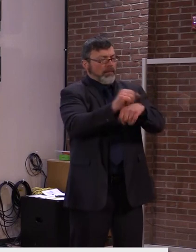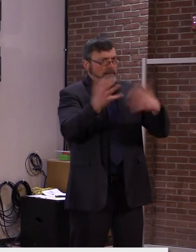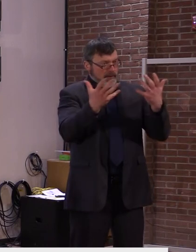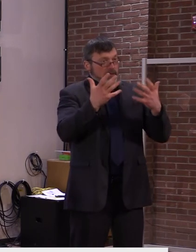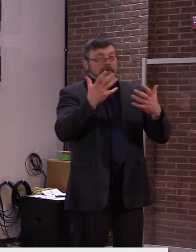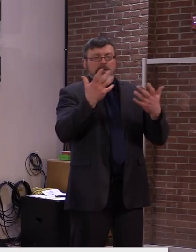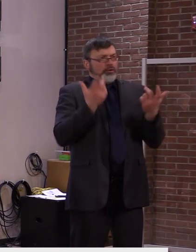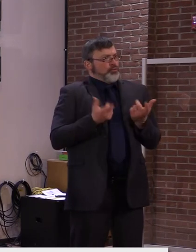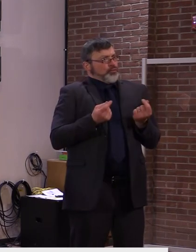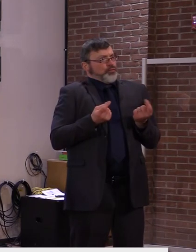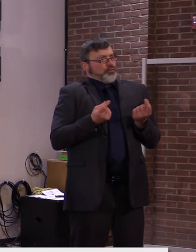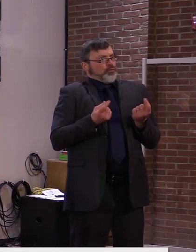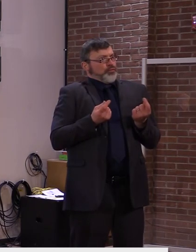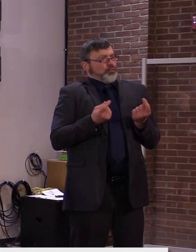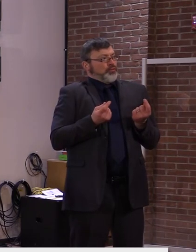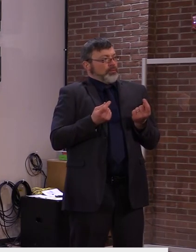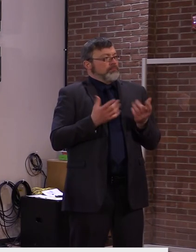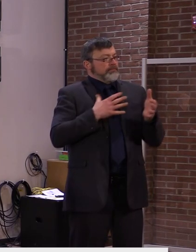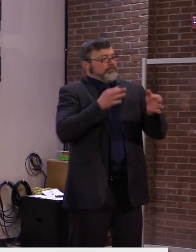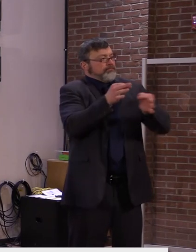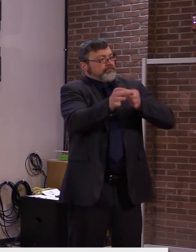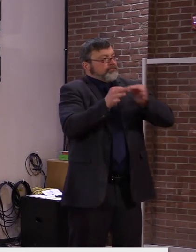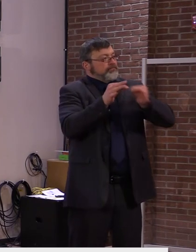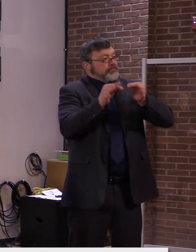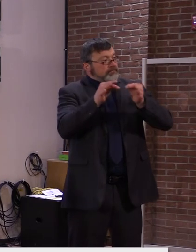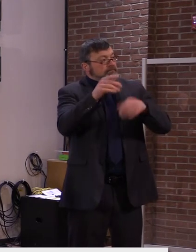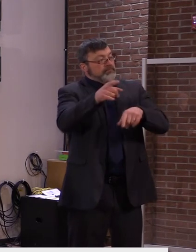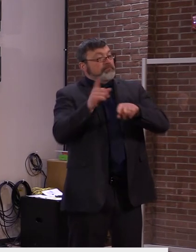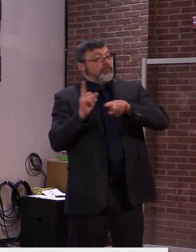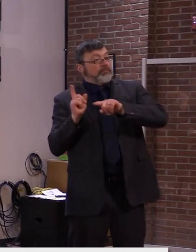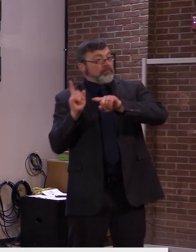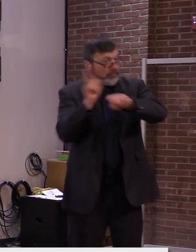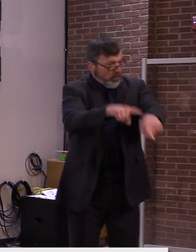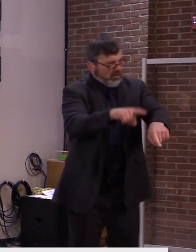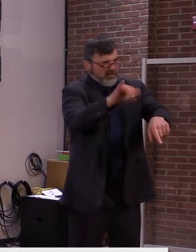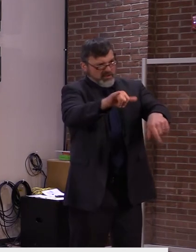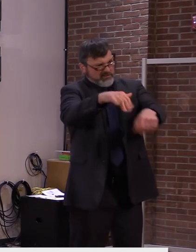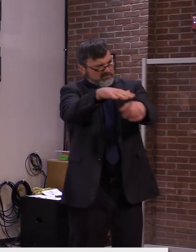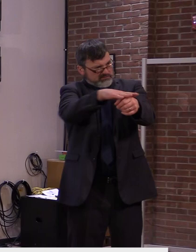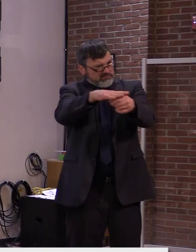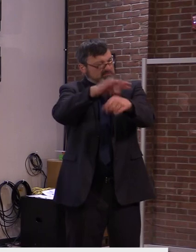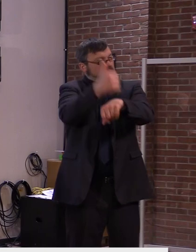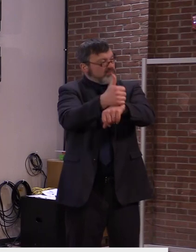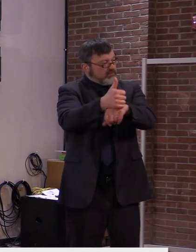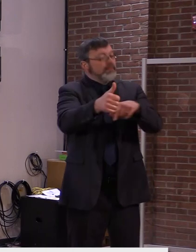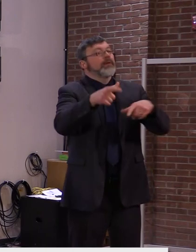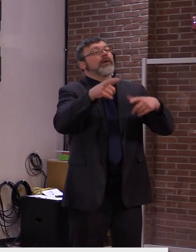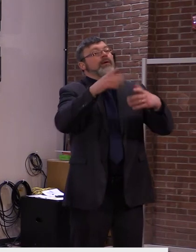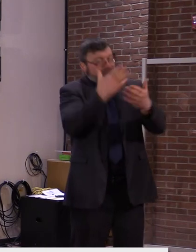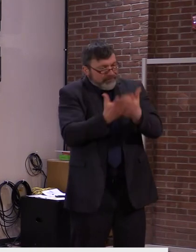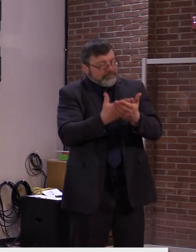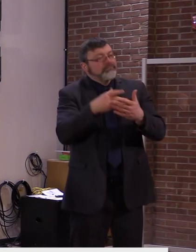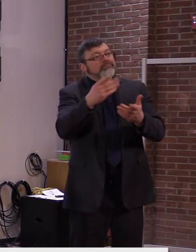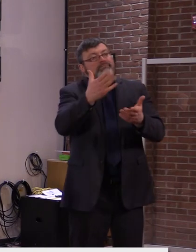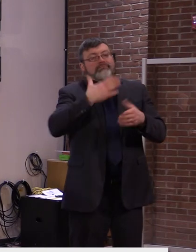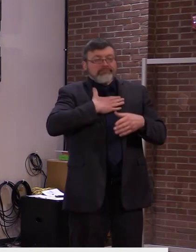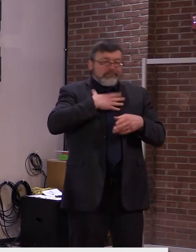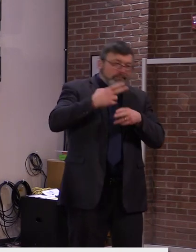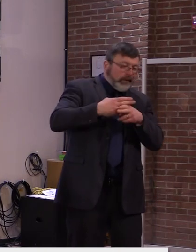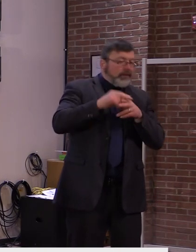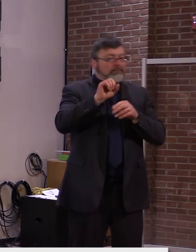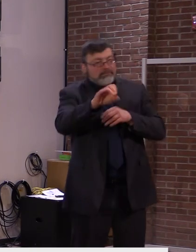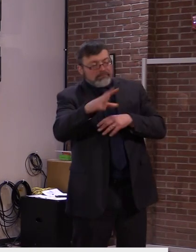will be vaccinated. We ask you to stay at the site for about 15 minutes so that you can be monitored for any